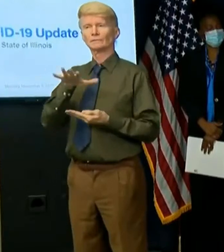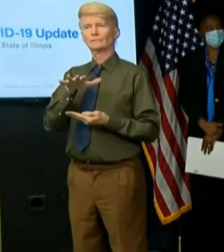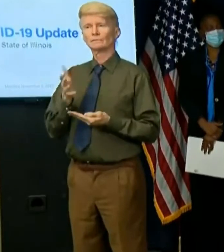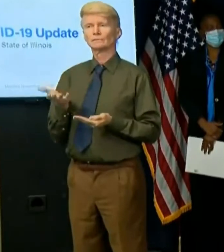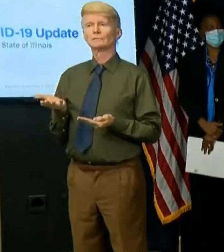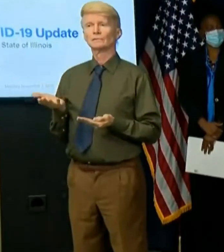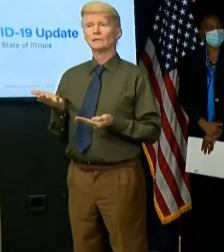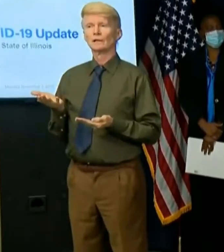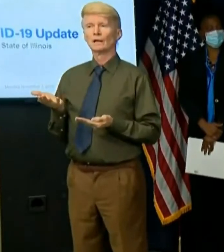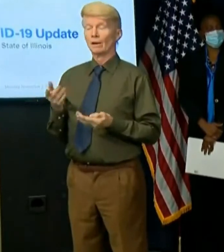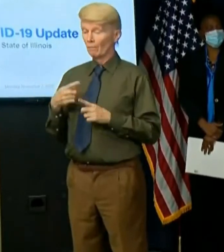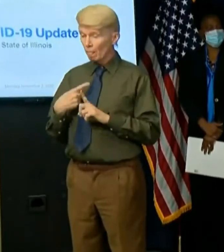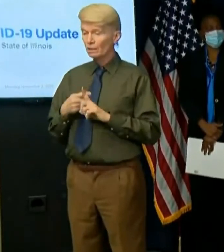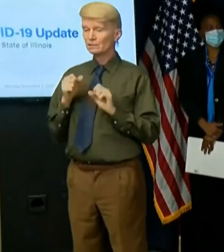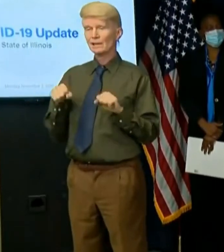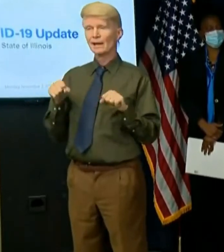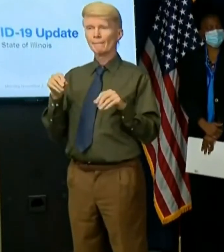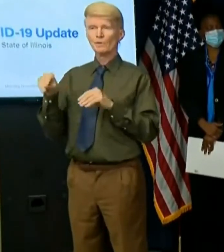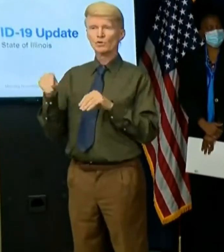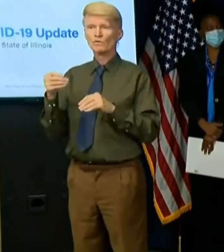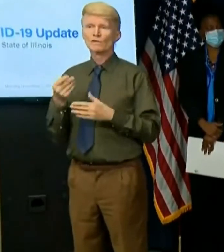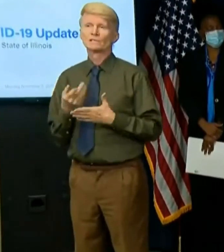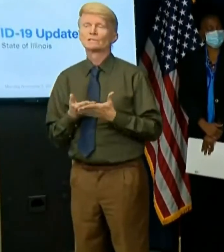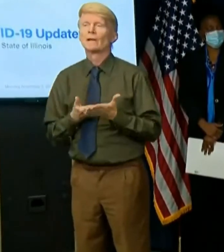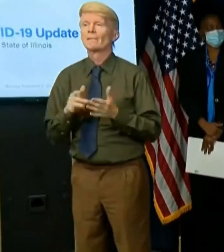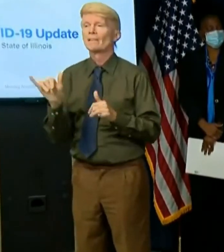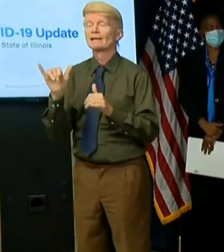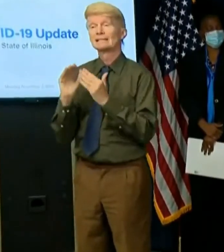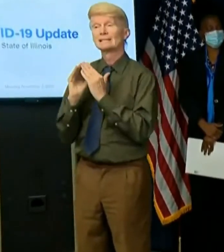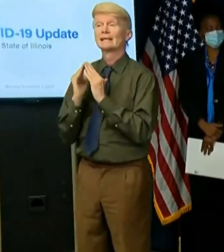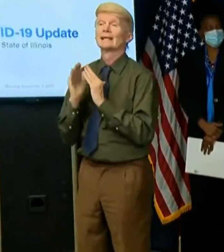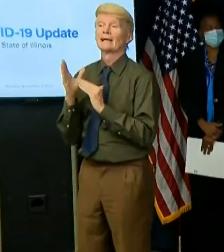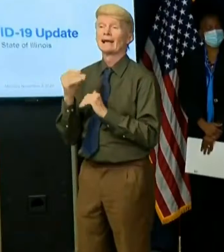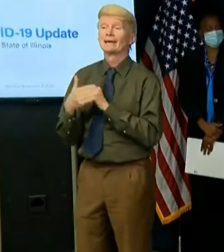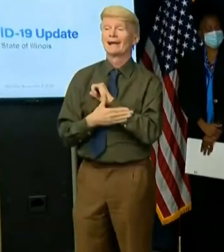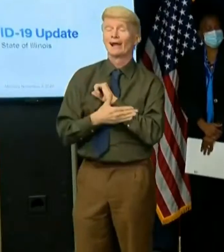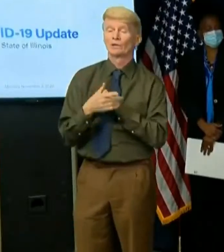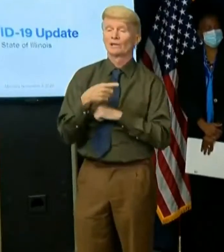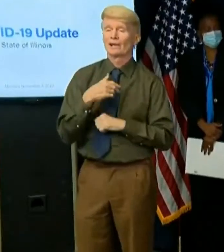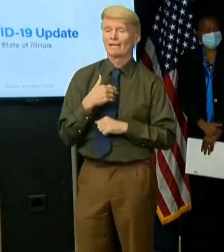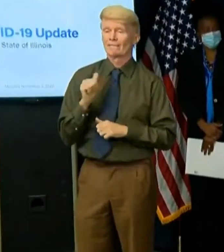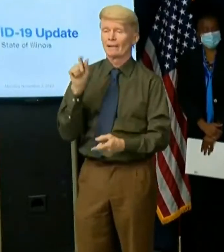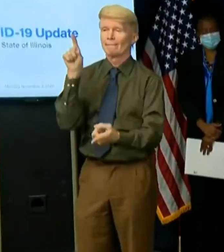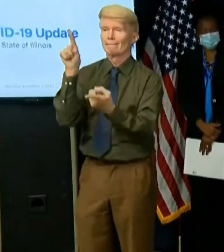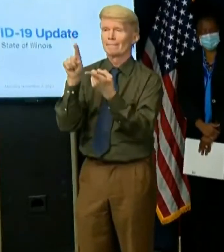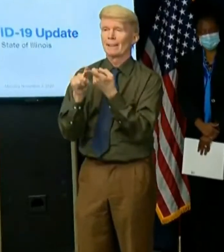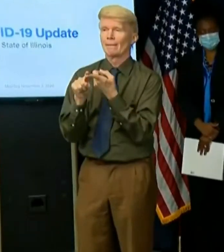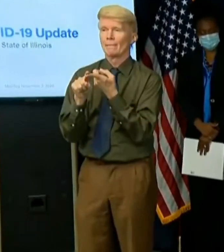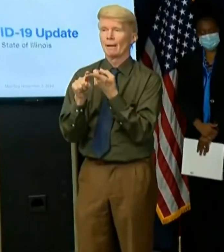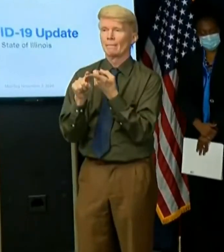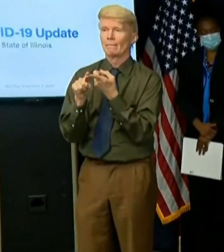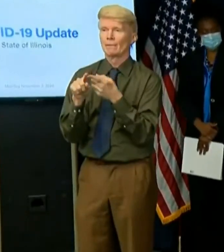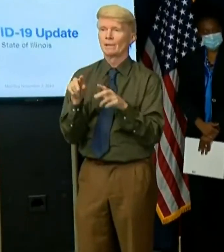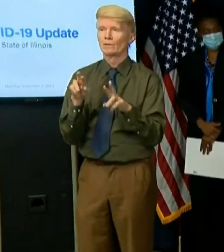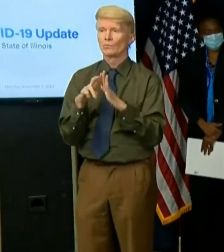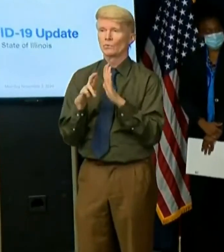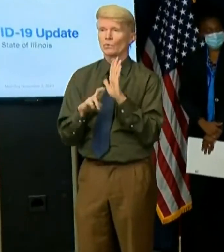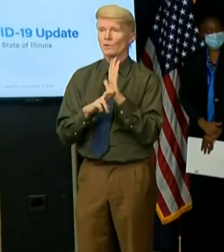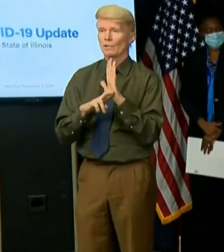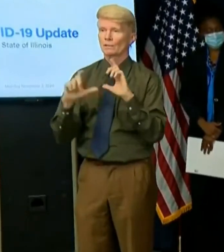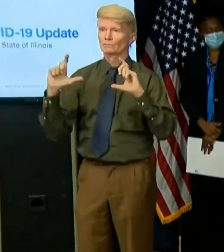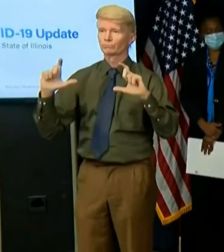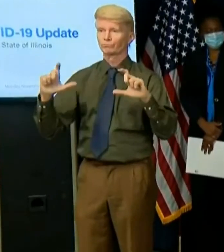them, some ability to maneuver. Here's what we did with cities and counties. We set a minimum parameter for everybody in